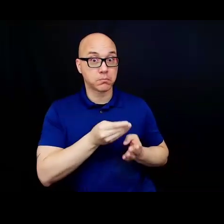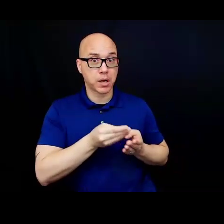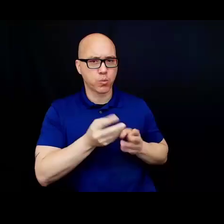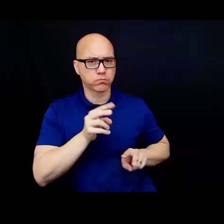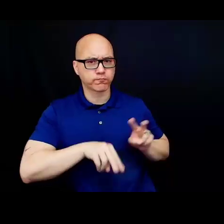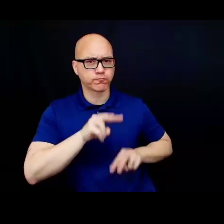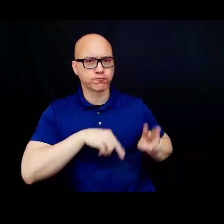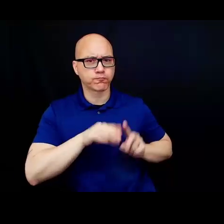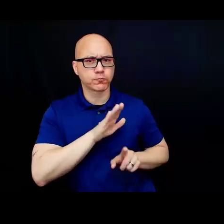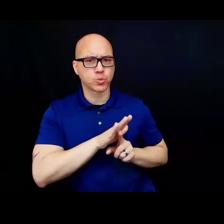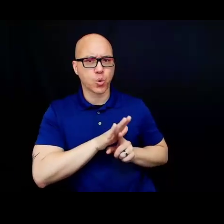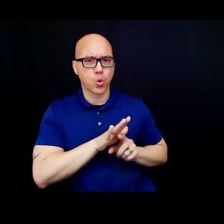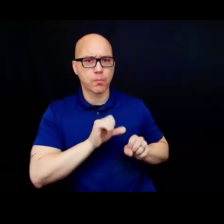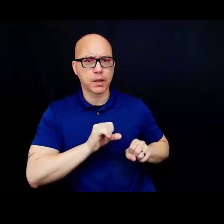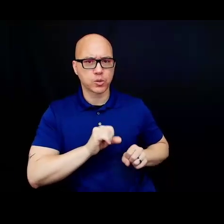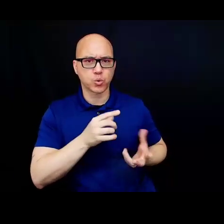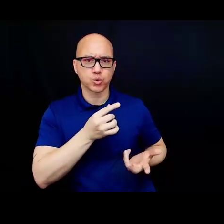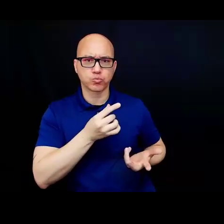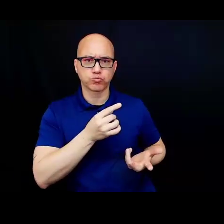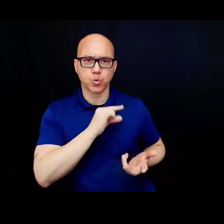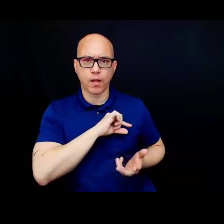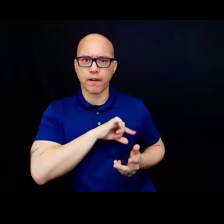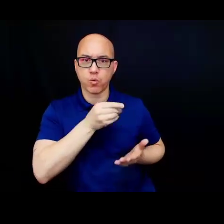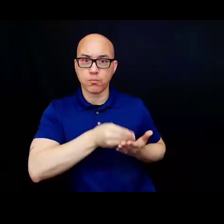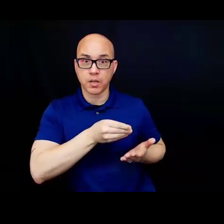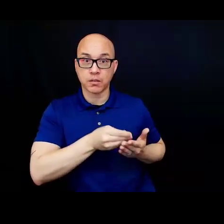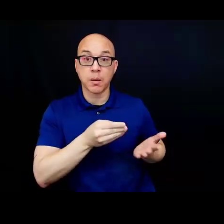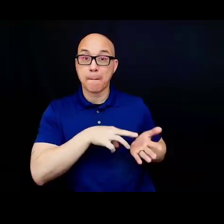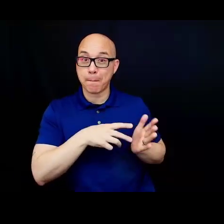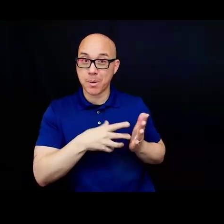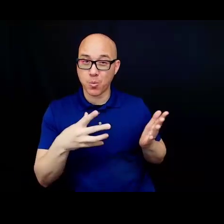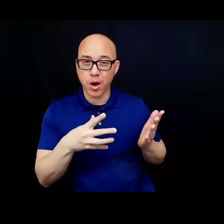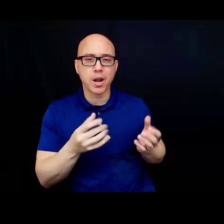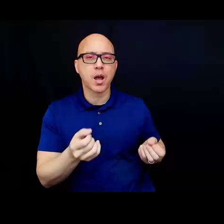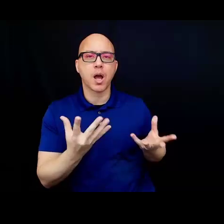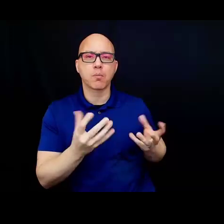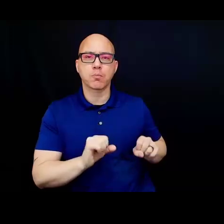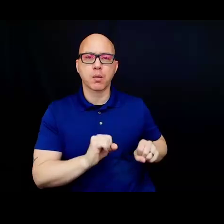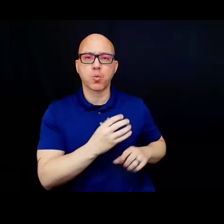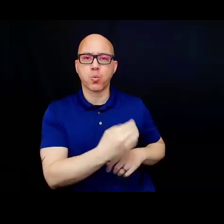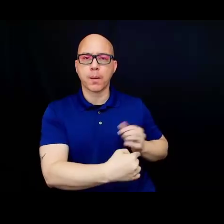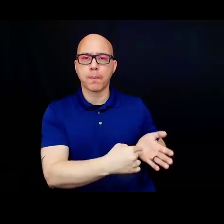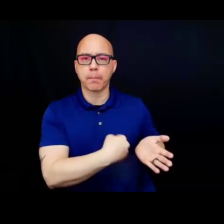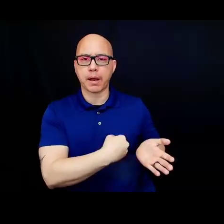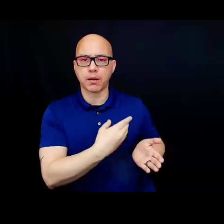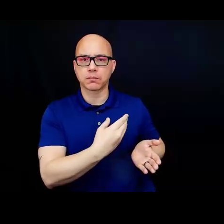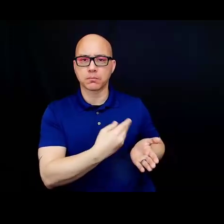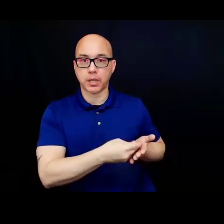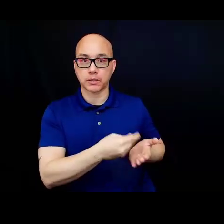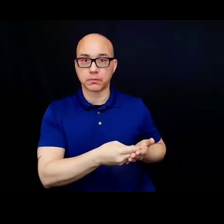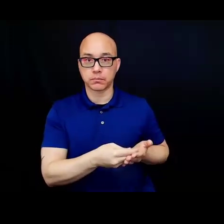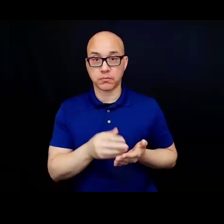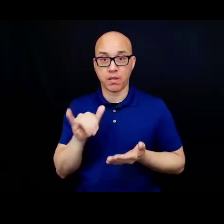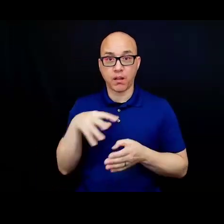the likelihood that you'll repay borrowed money on time. And it's calculated from the information in your